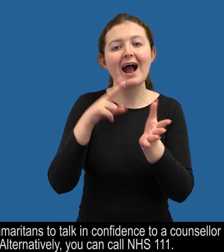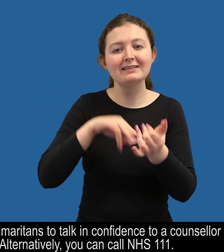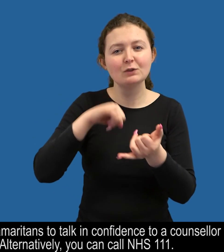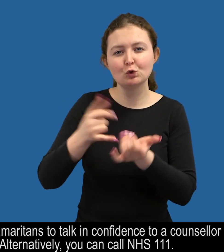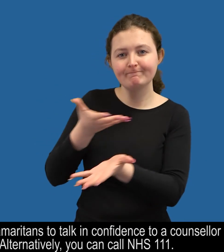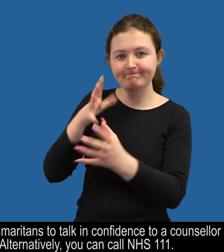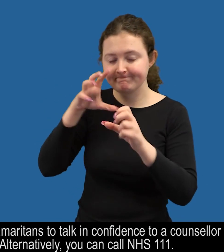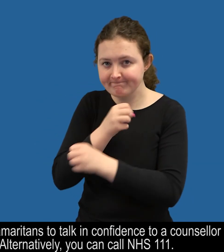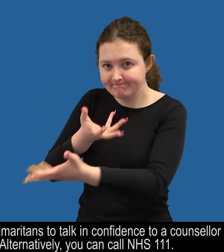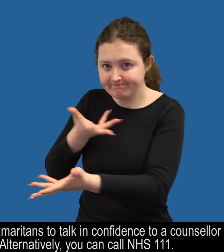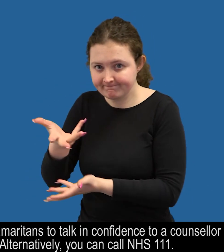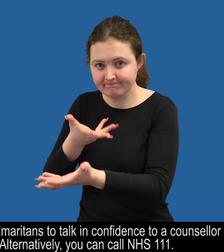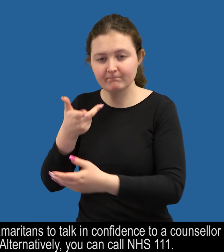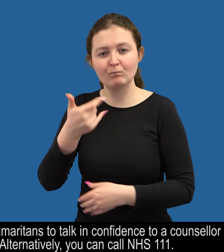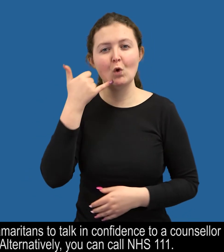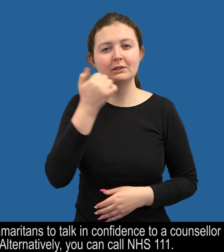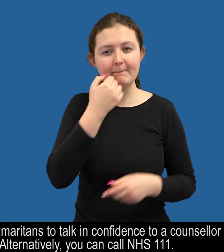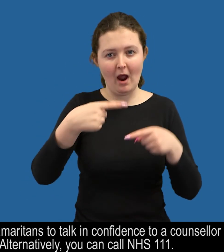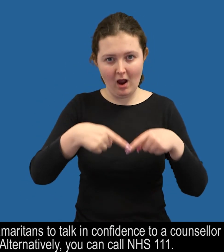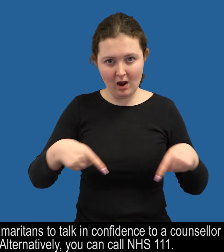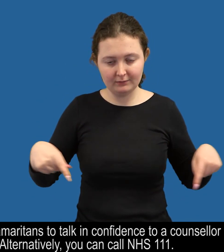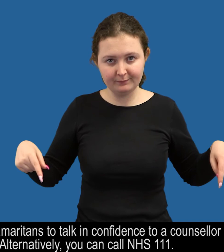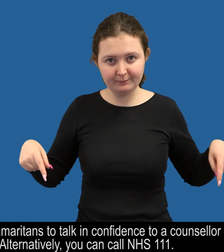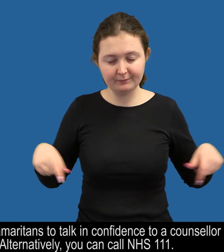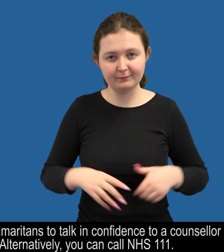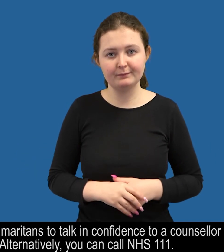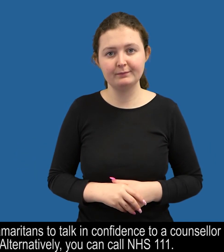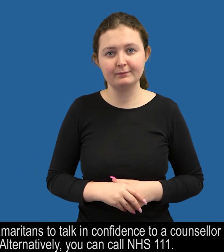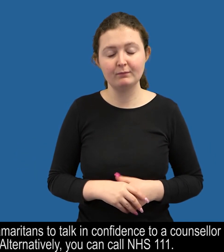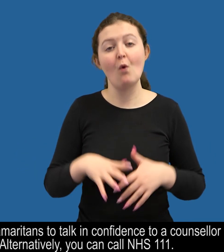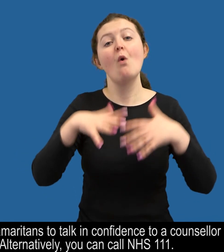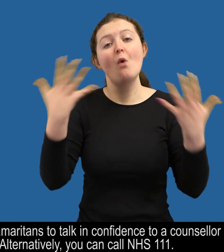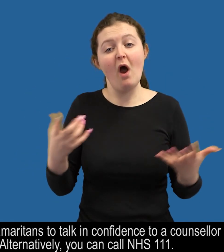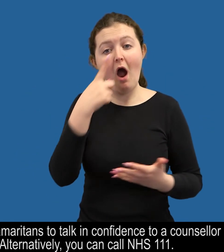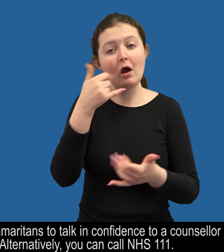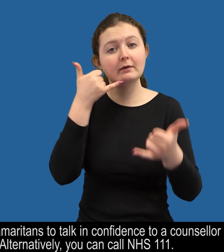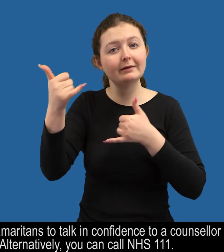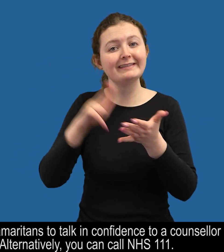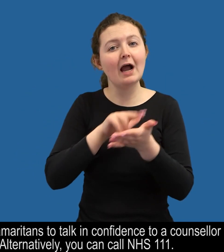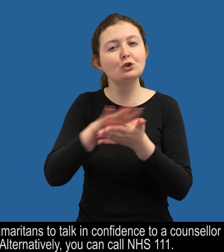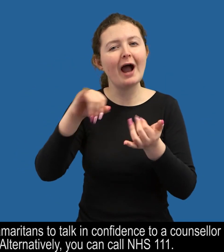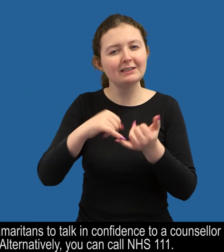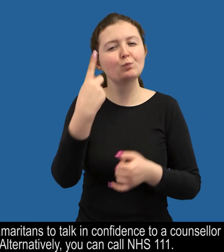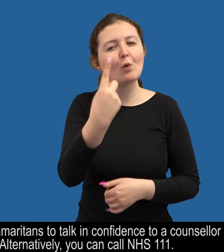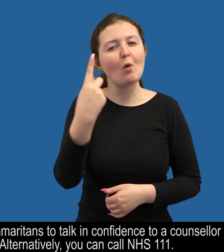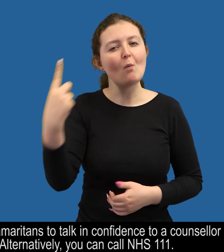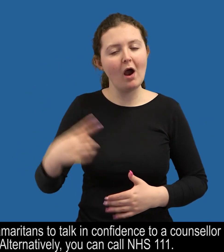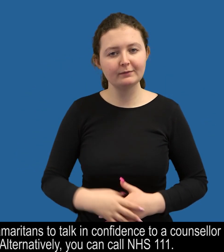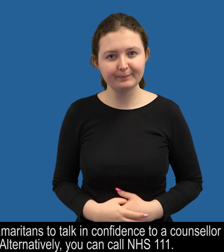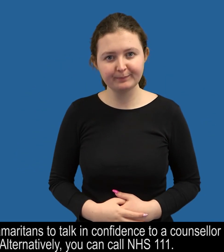counsellor on 08 457 90 9090. Alternatively, you can